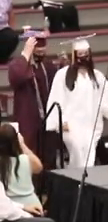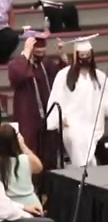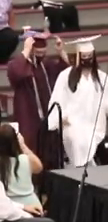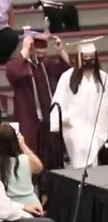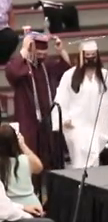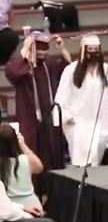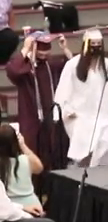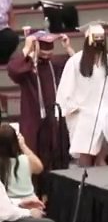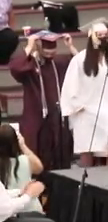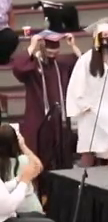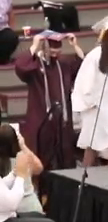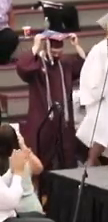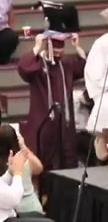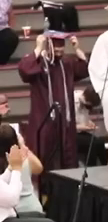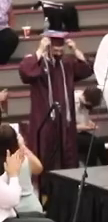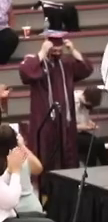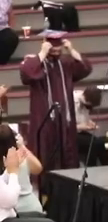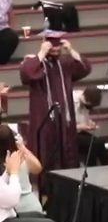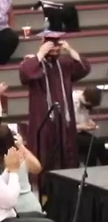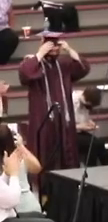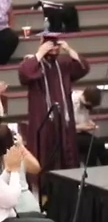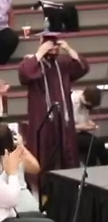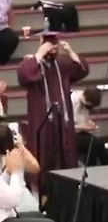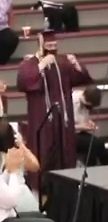Grace Elizabeth Alling.